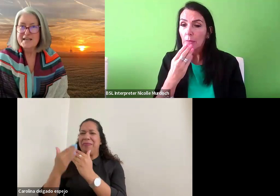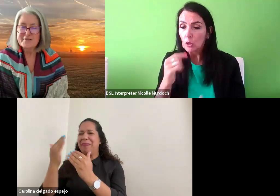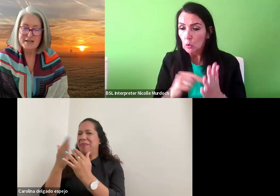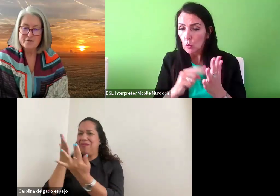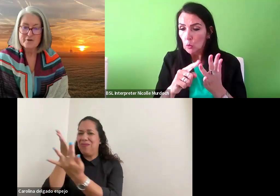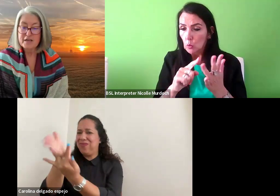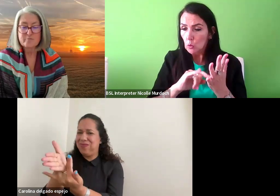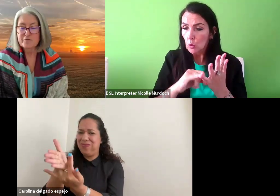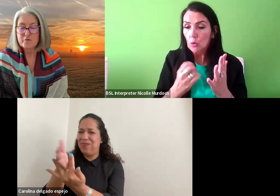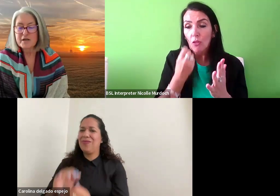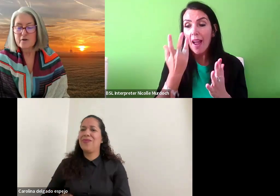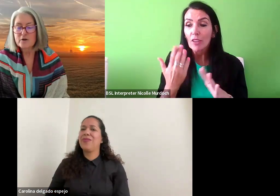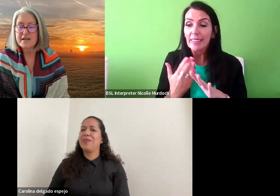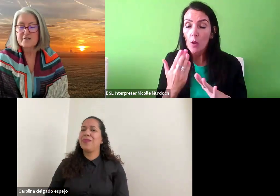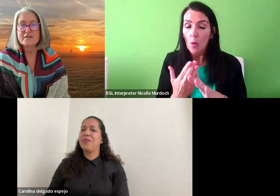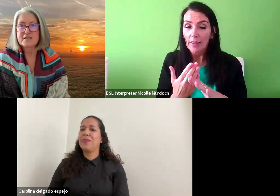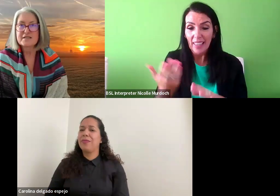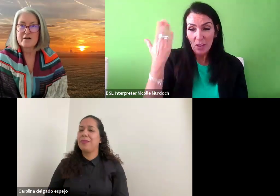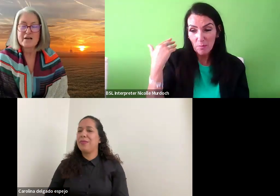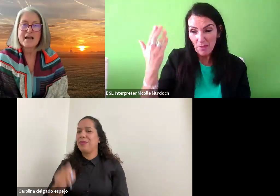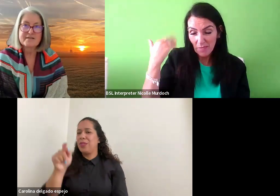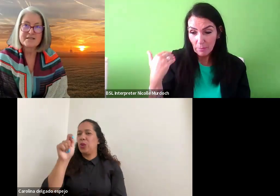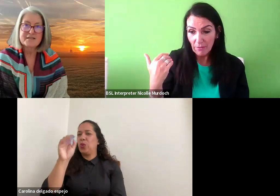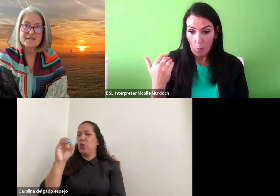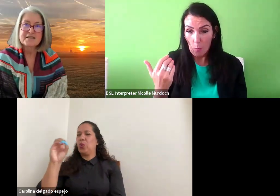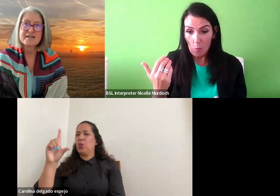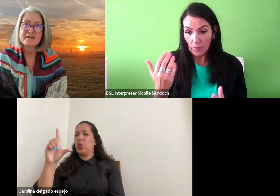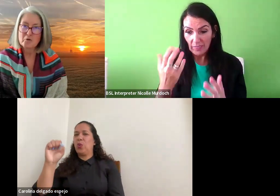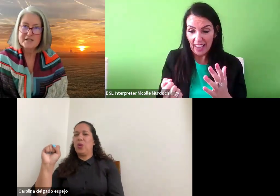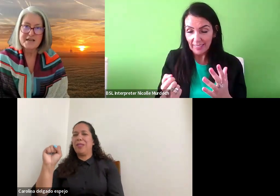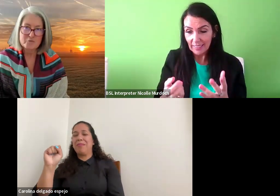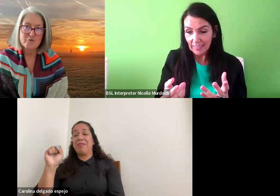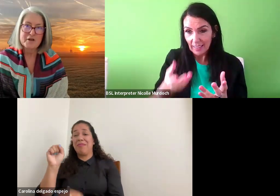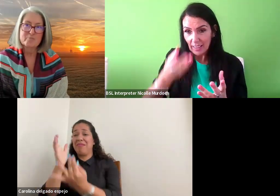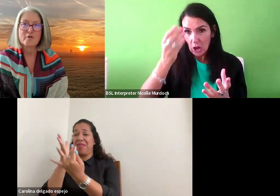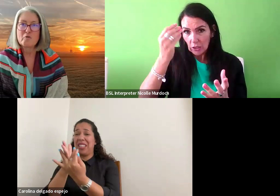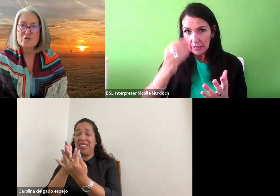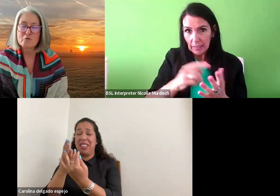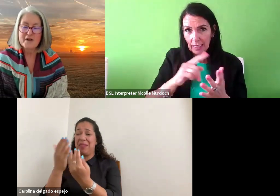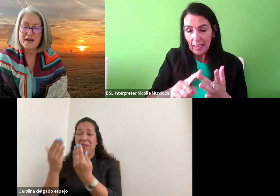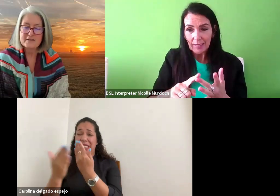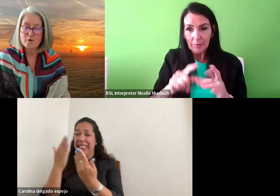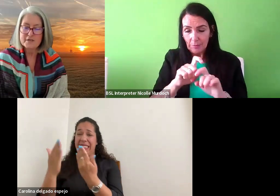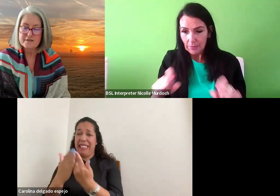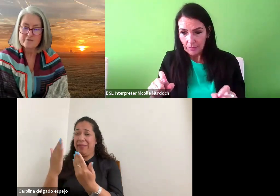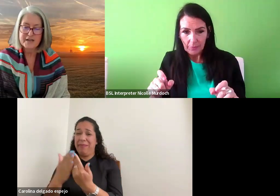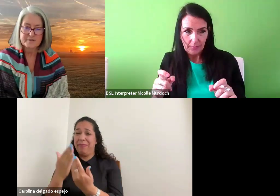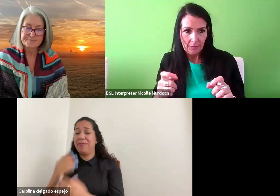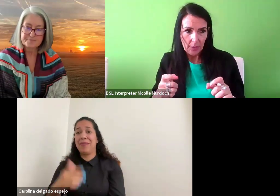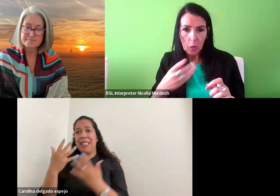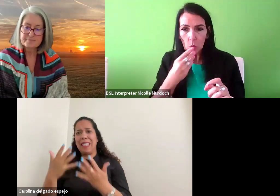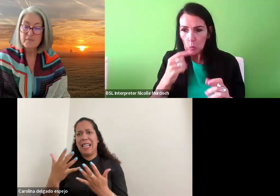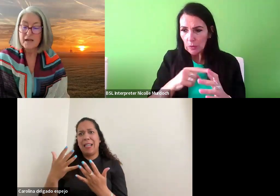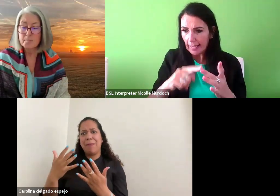for their day-to-day work, even before their organizations necessarily had discussed an organization-wide approach or created a policy for